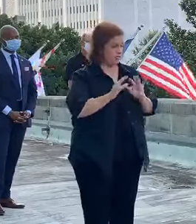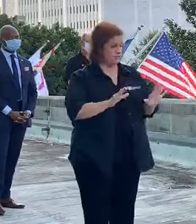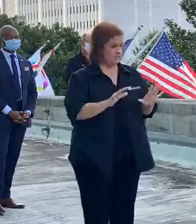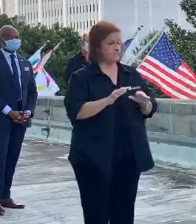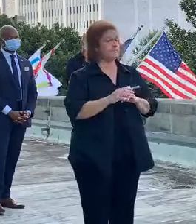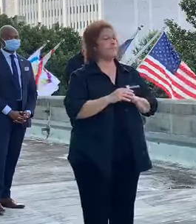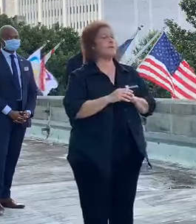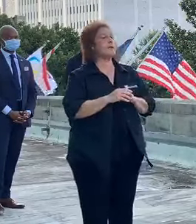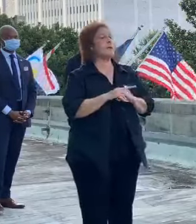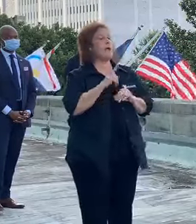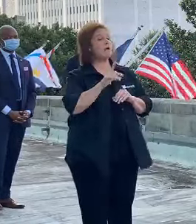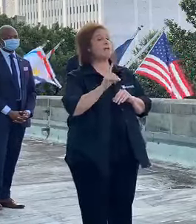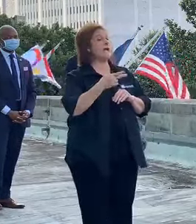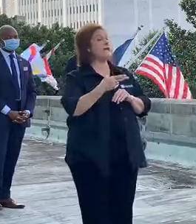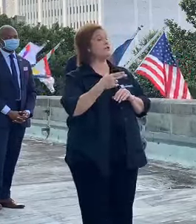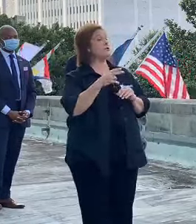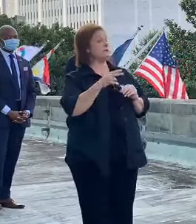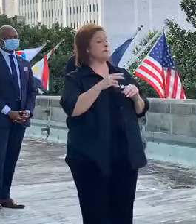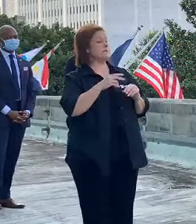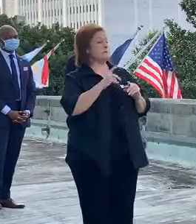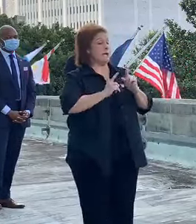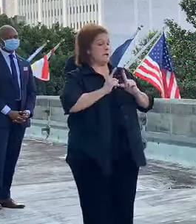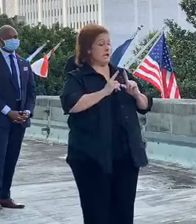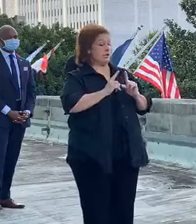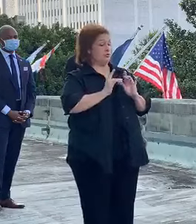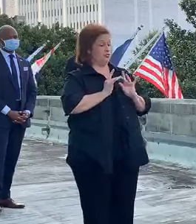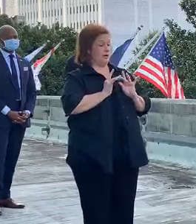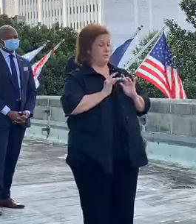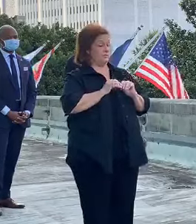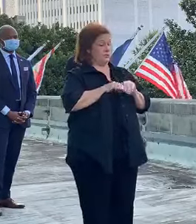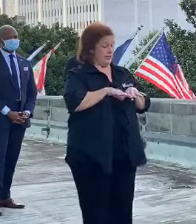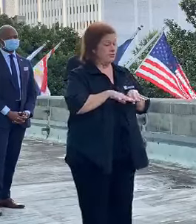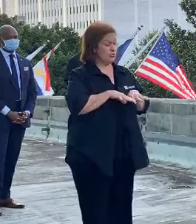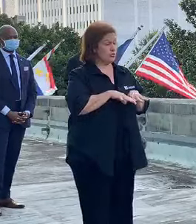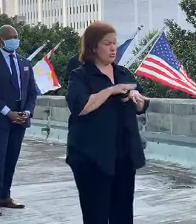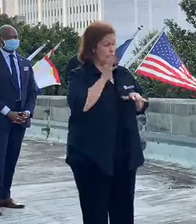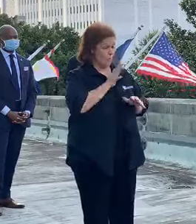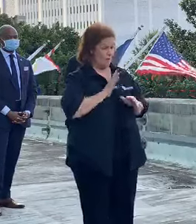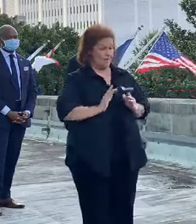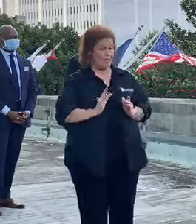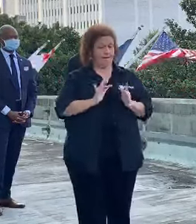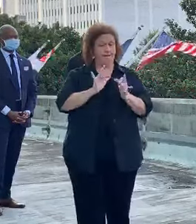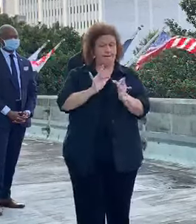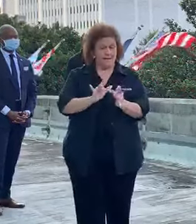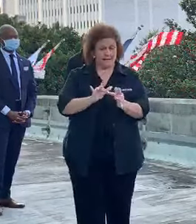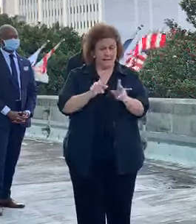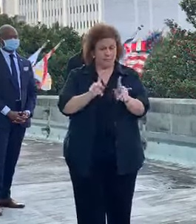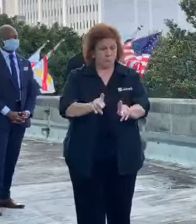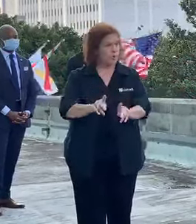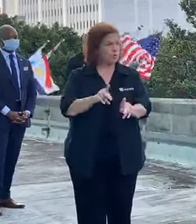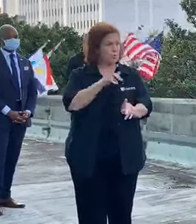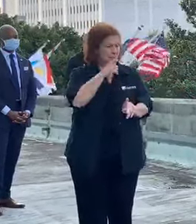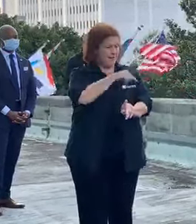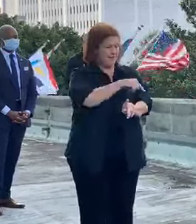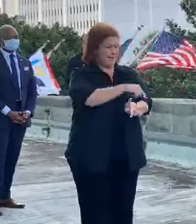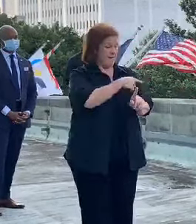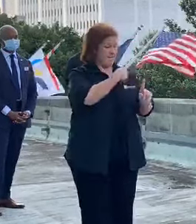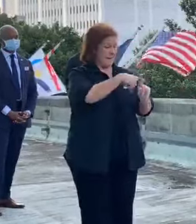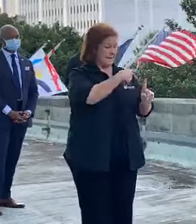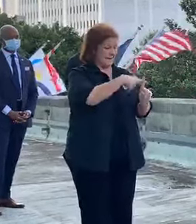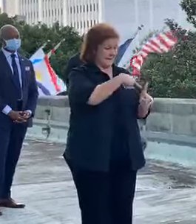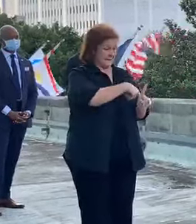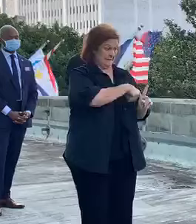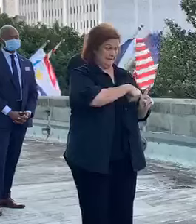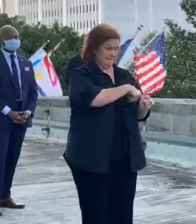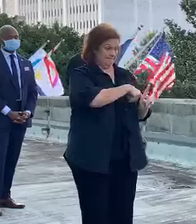And the LDH, the contact tracer, will contact the person that has tested positive. That's